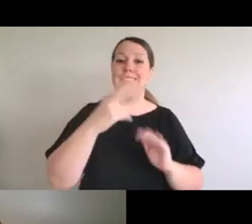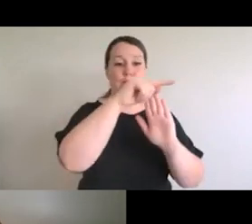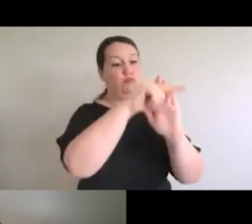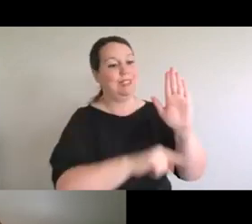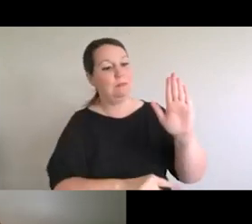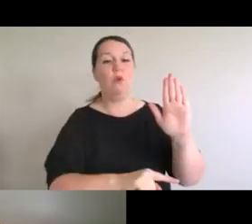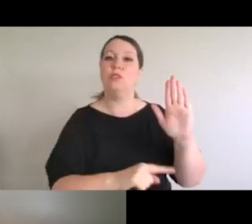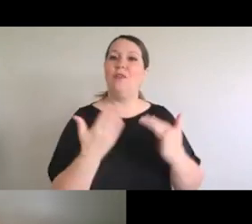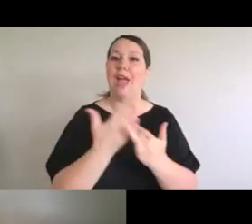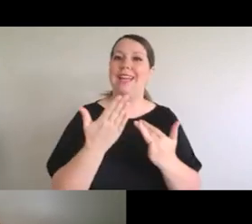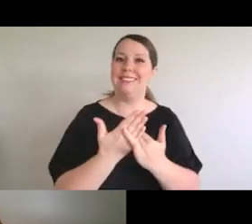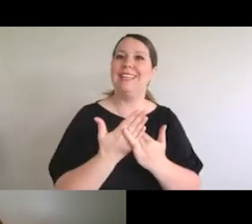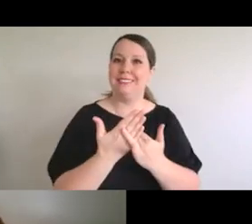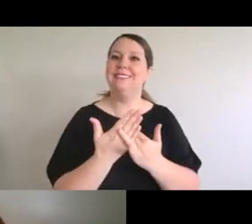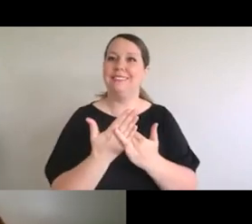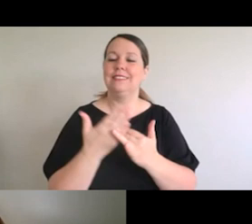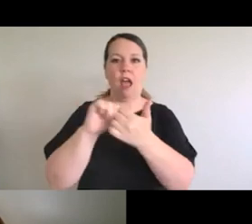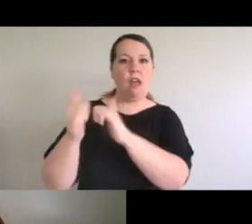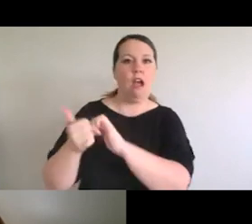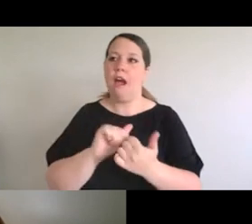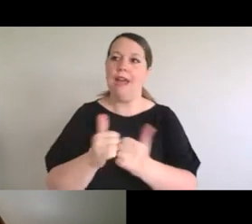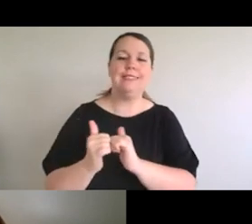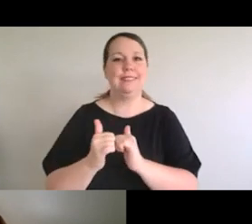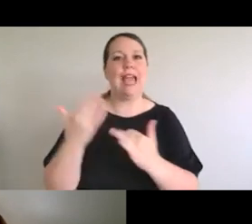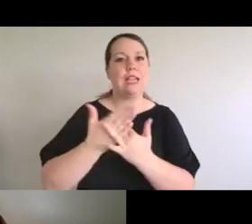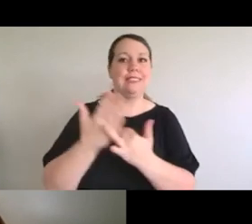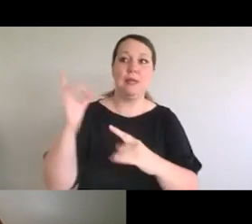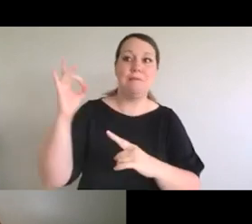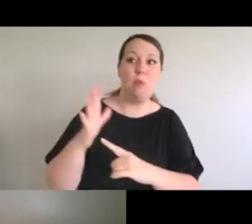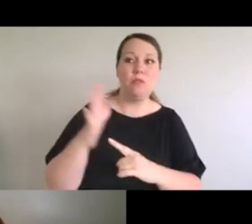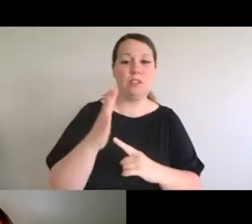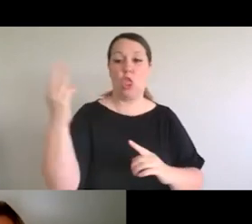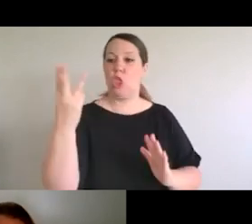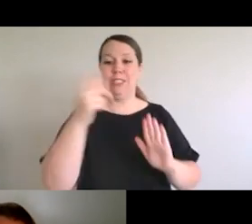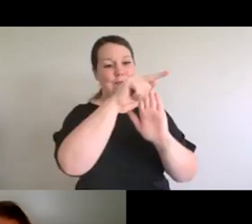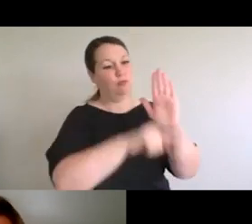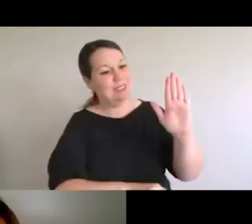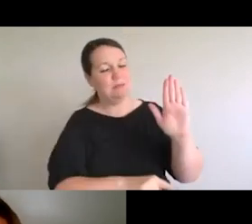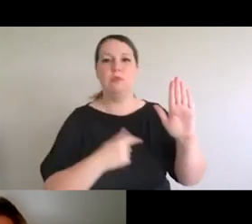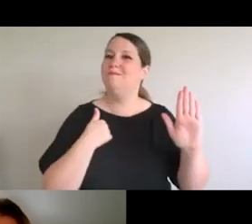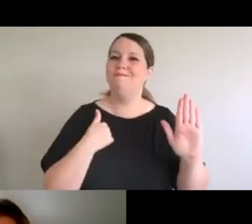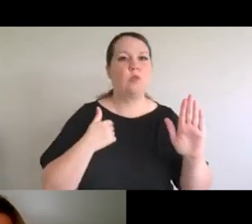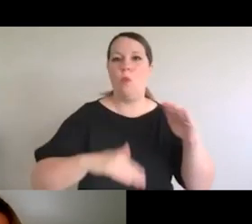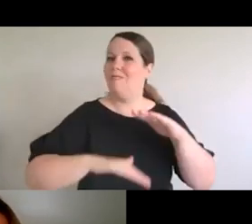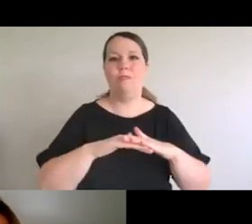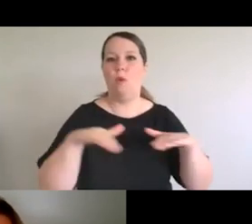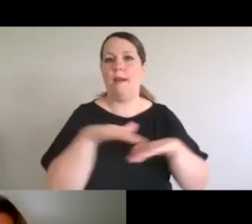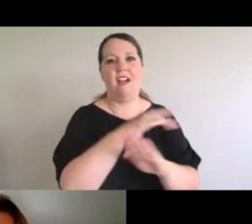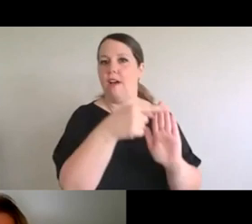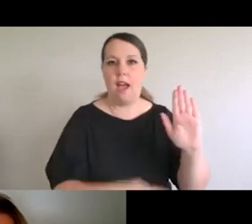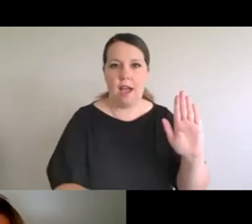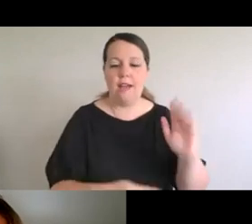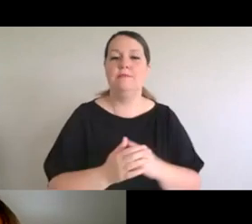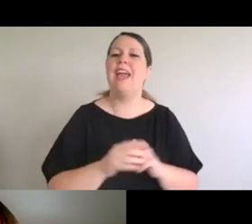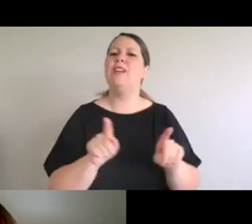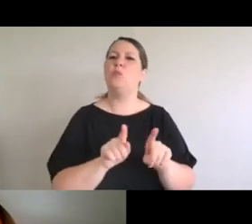Matters of the Access Alliance. And it won't set a timeline, what is a big problem, because we know